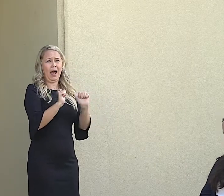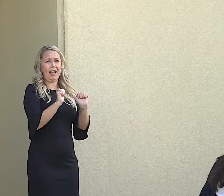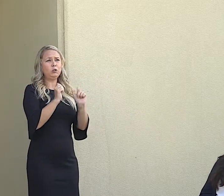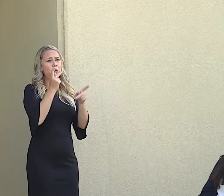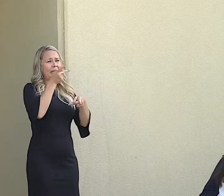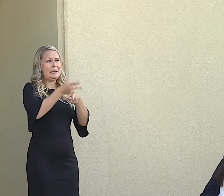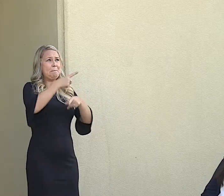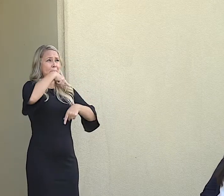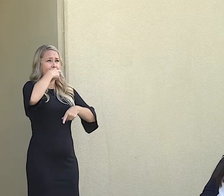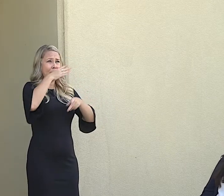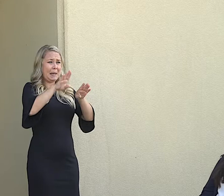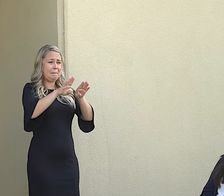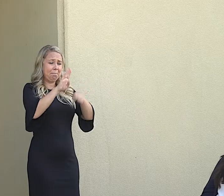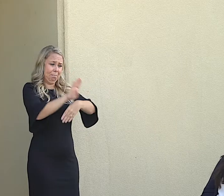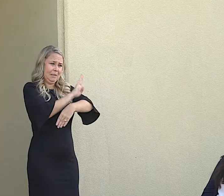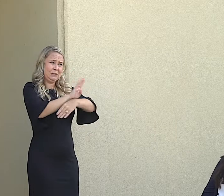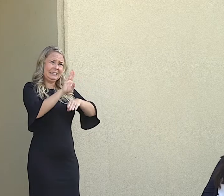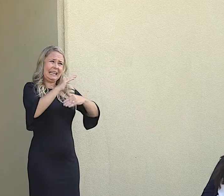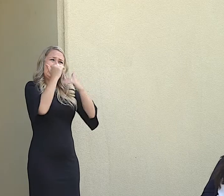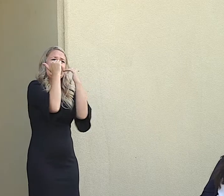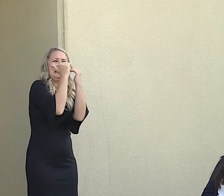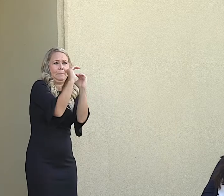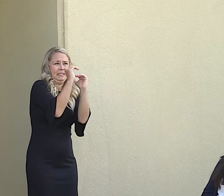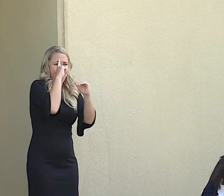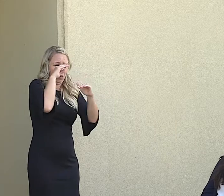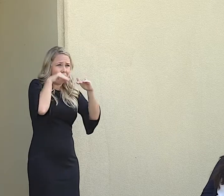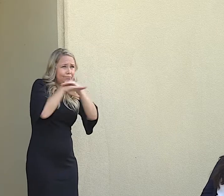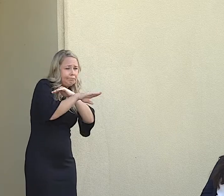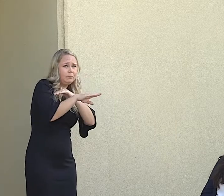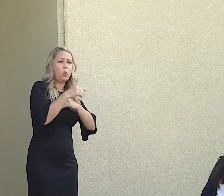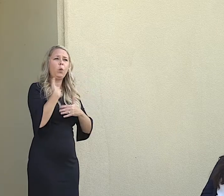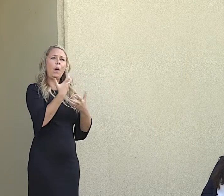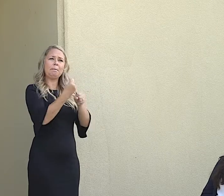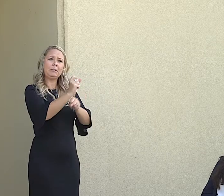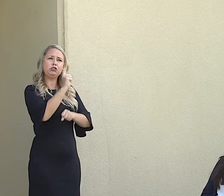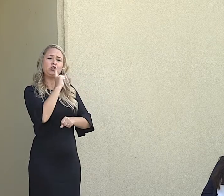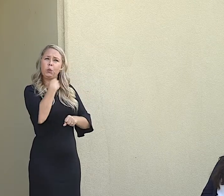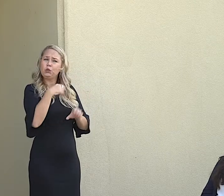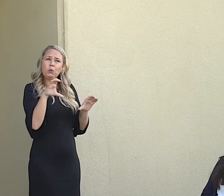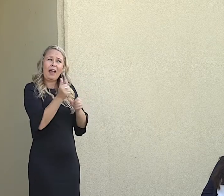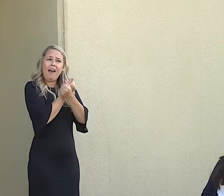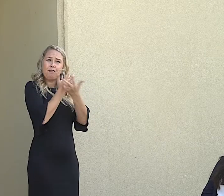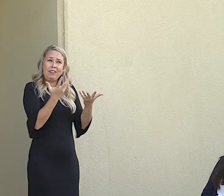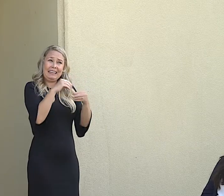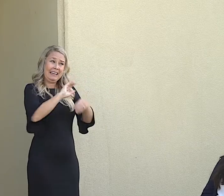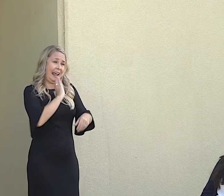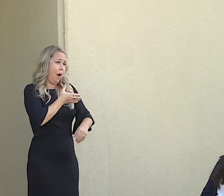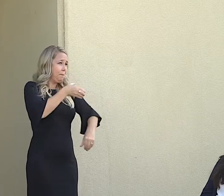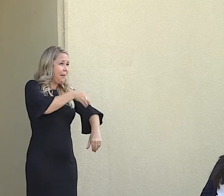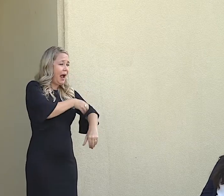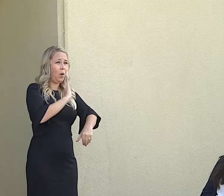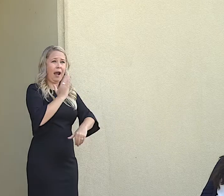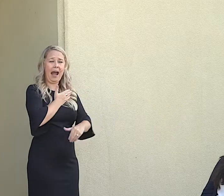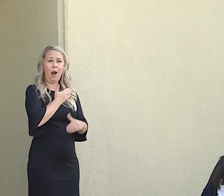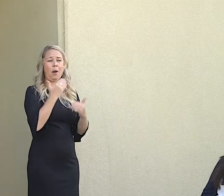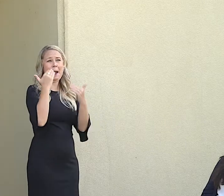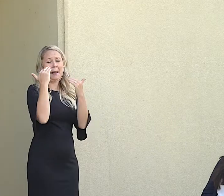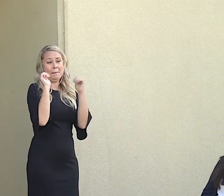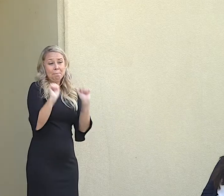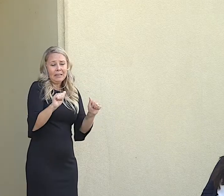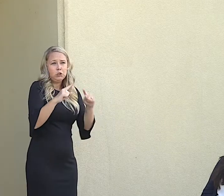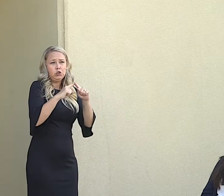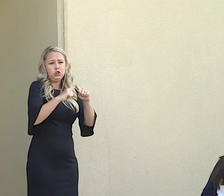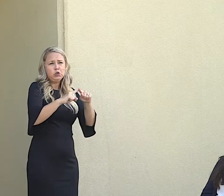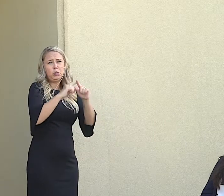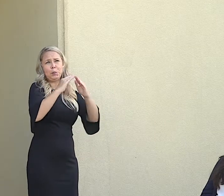those public buildings limited for public access. First of all, we want to make sure that we're doing everything within our power and our ability to limit and